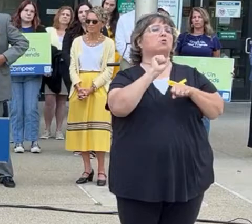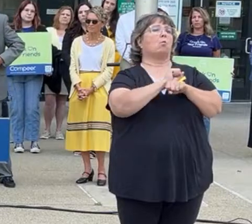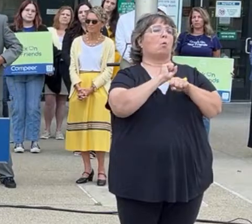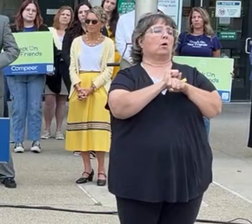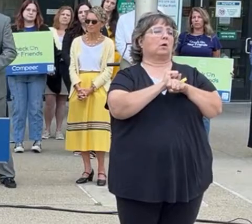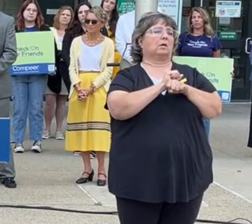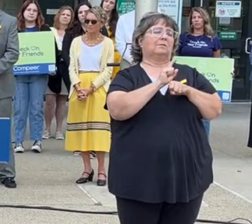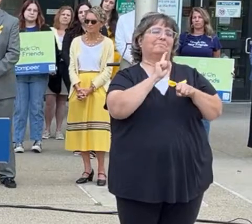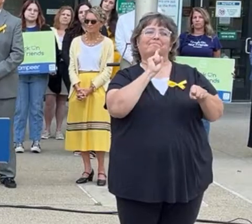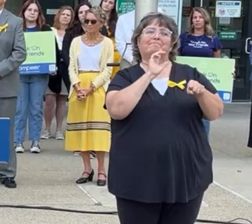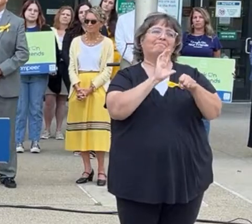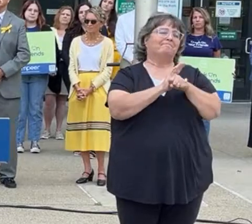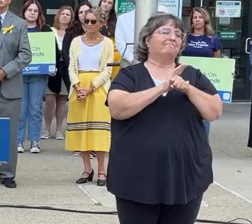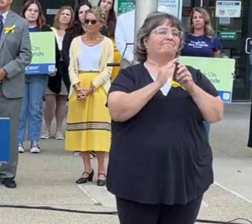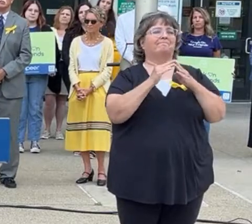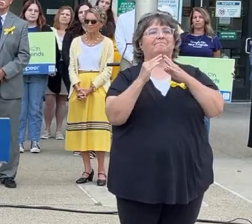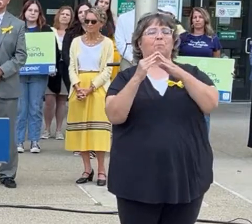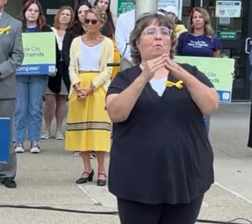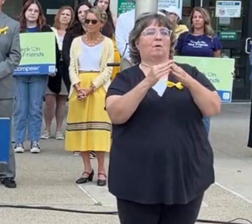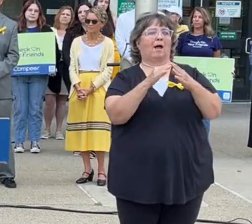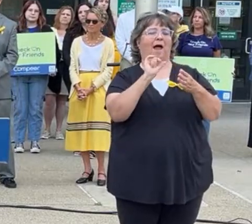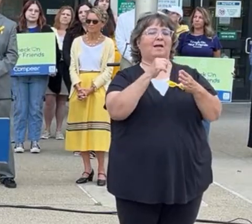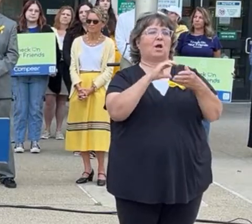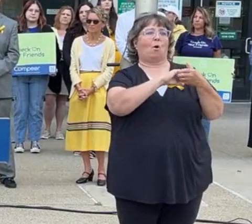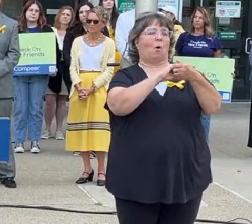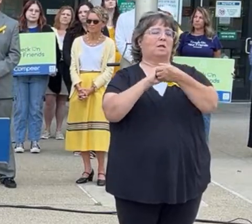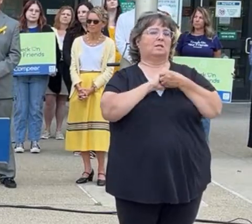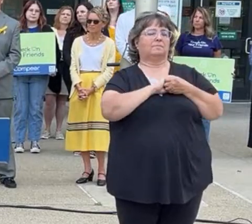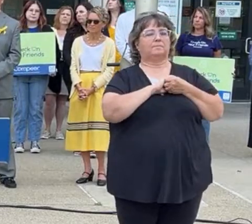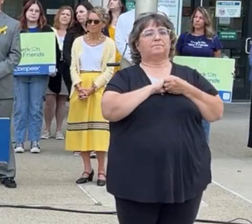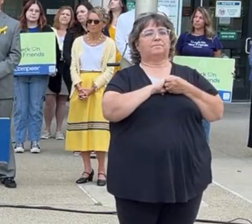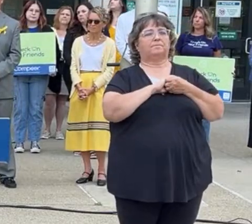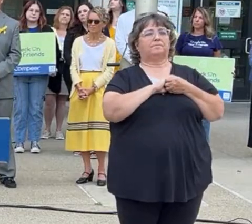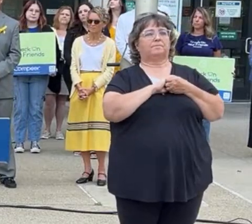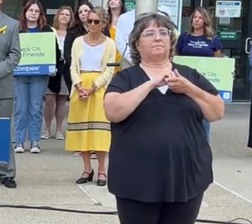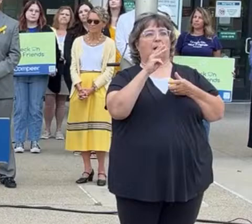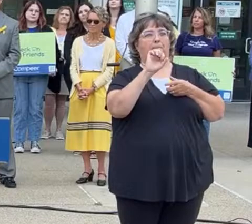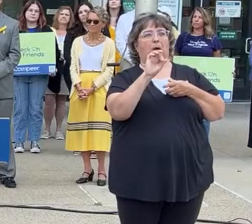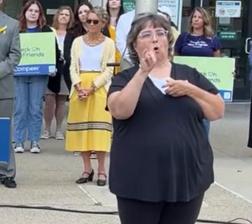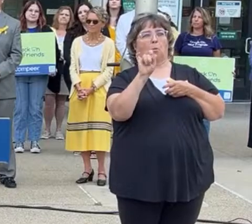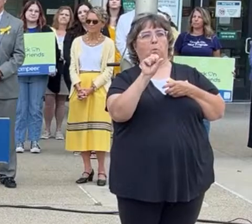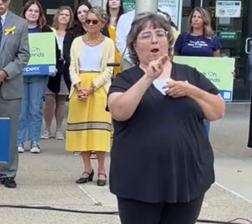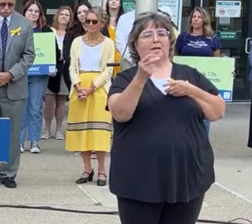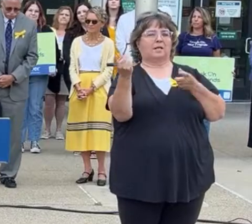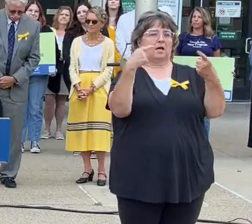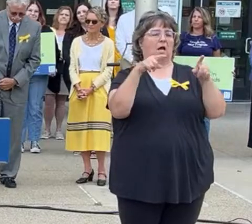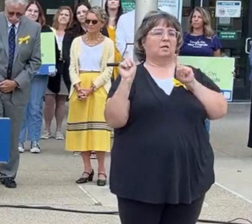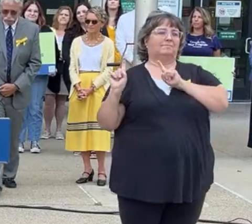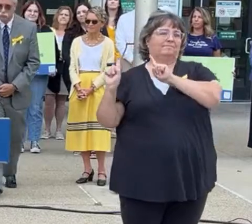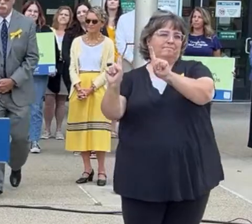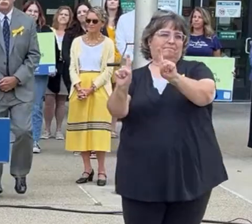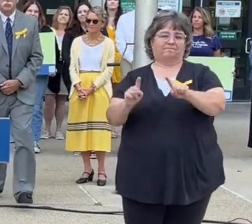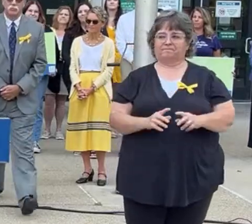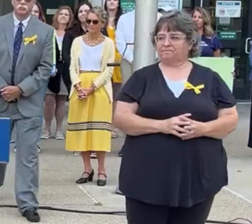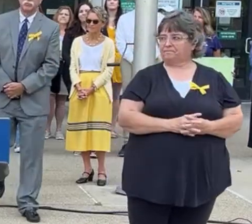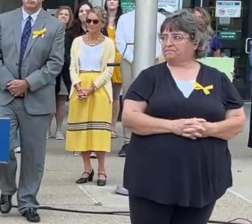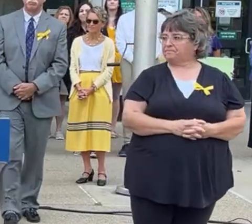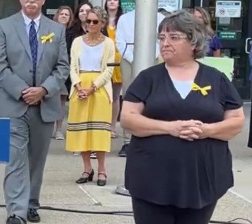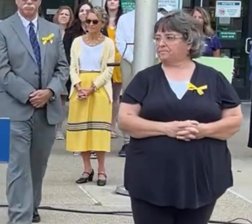and dedication to our community and the coalition. So Mark O'Brien, if you would join me at the podium.